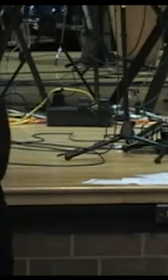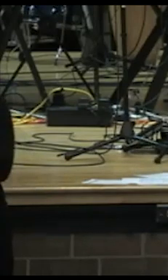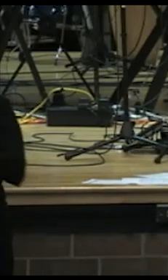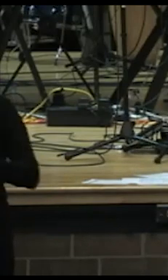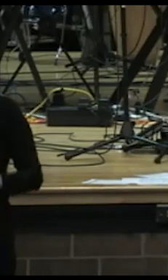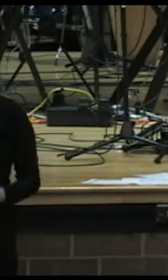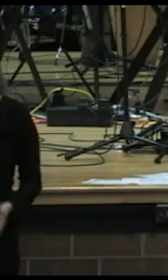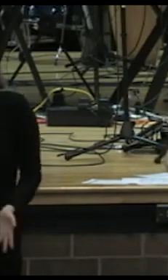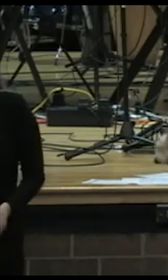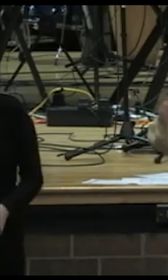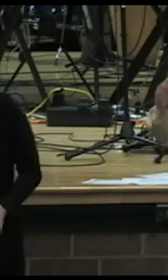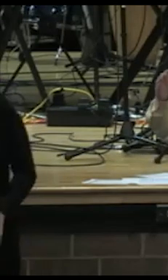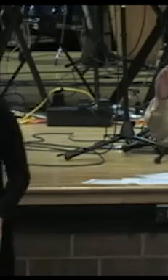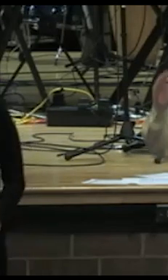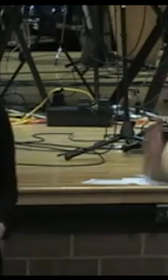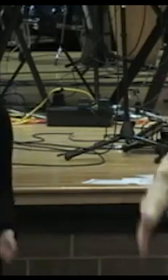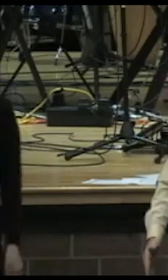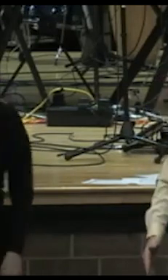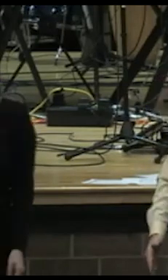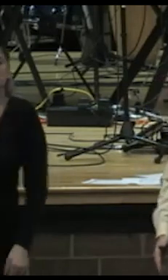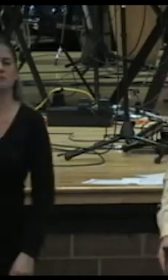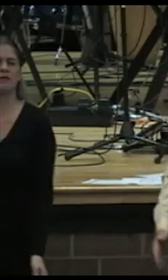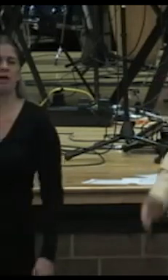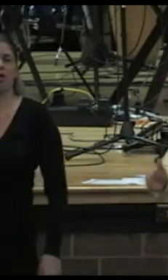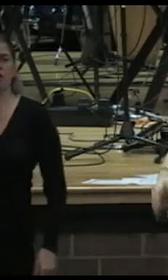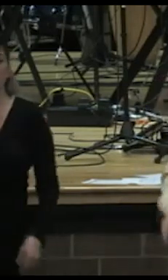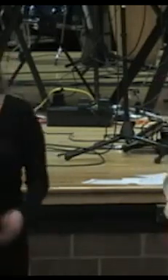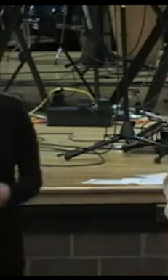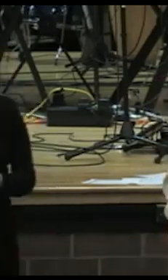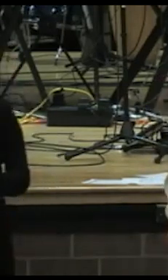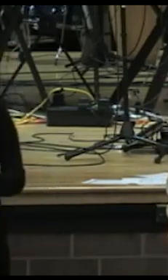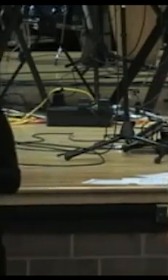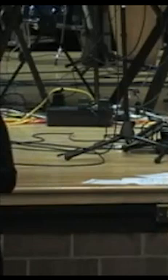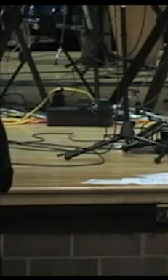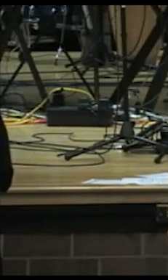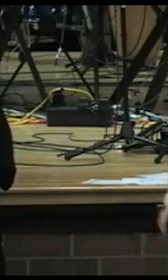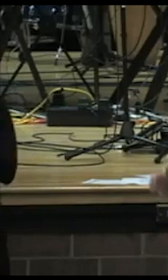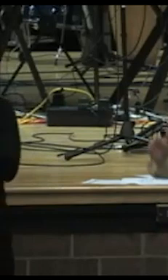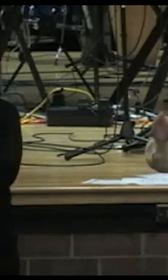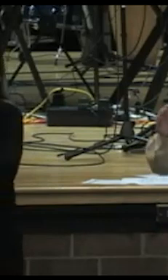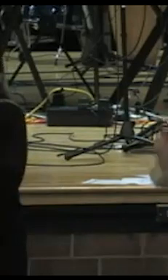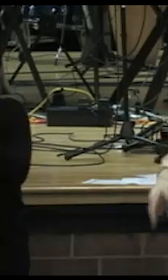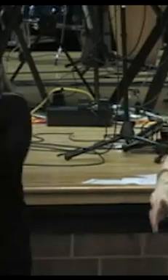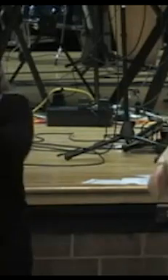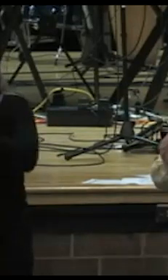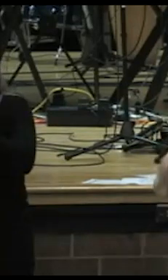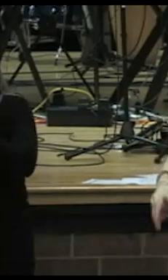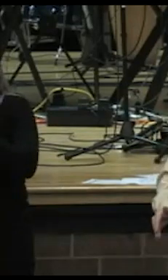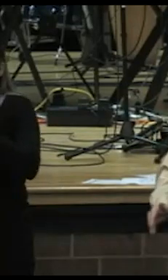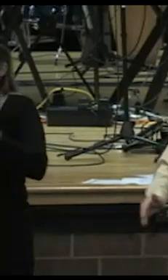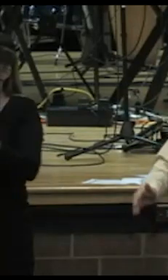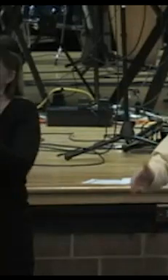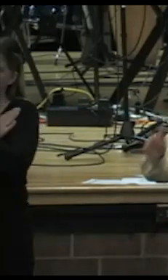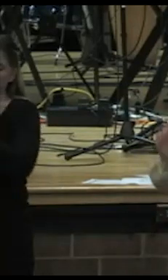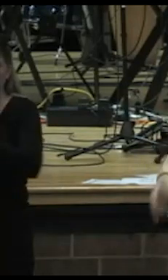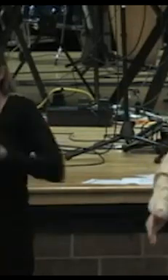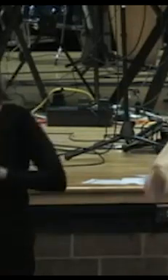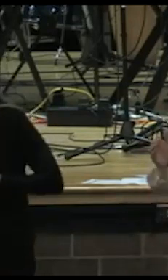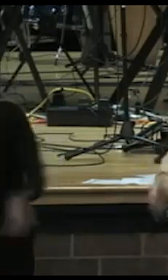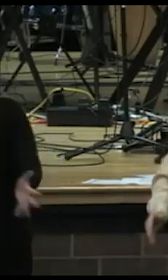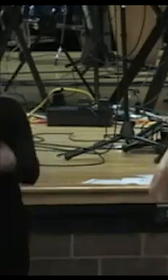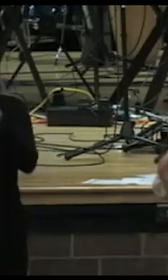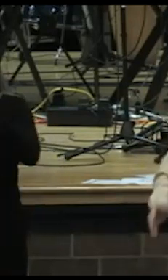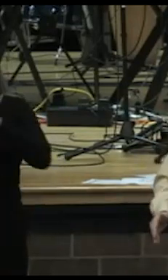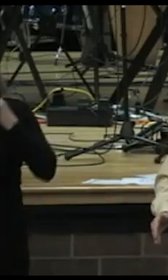salvation. Lord, I pray that we'd be relentless with our prayers and sharing. That we would not rest or tire until our